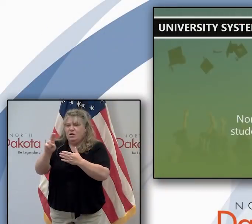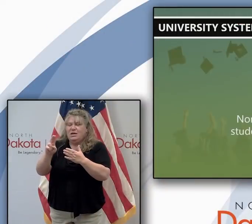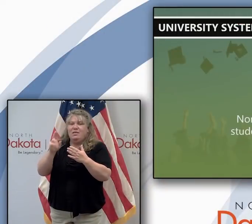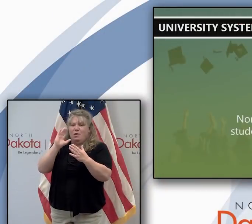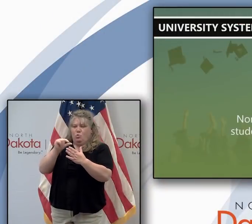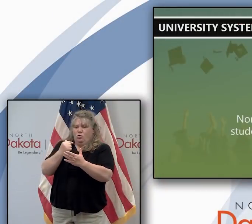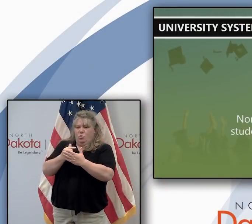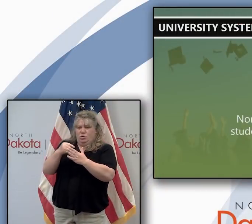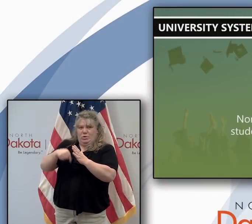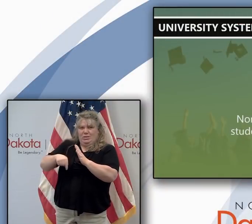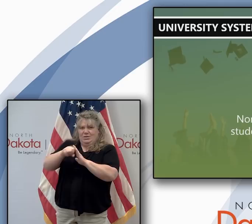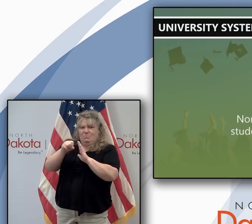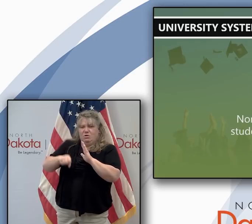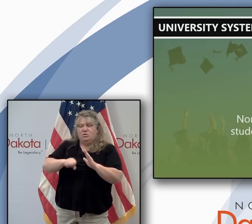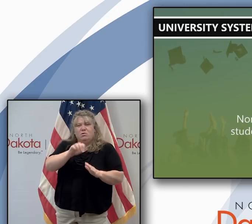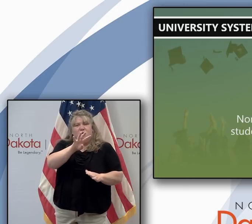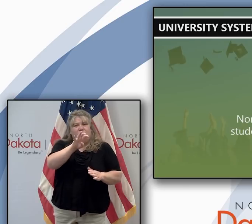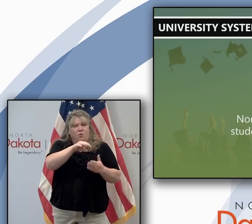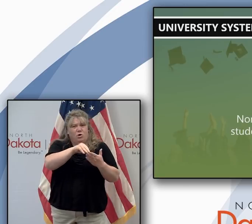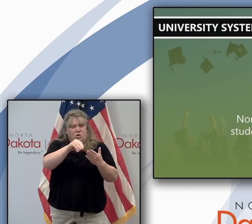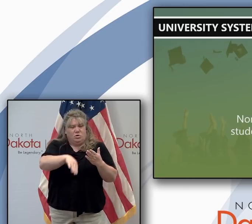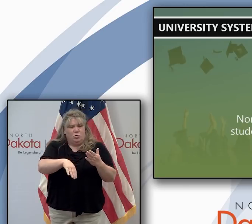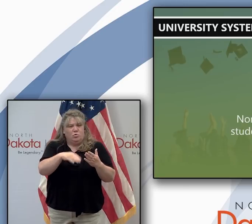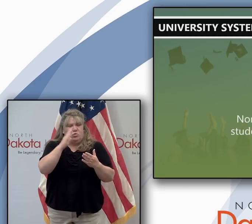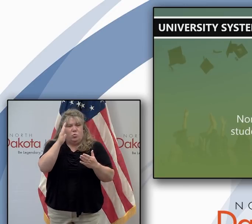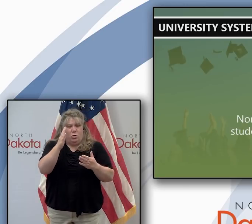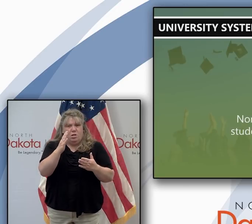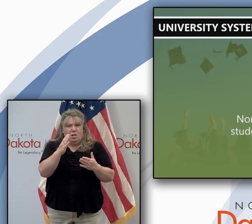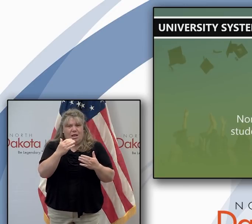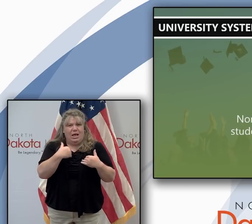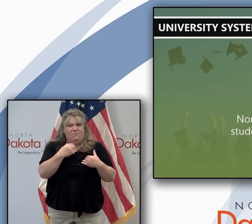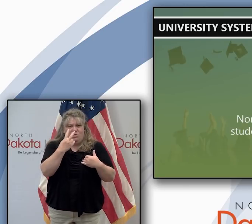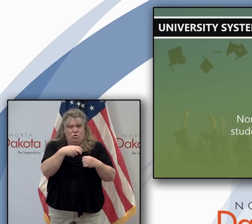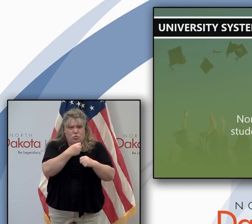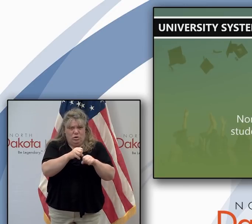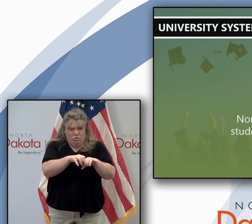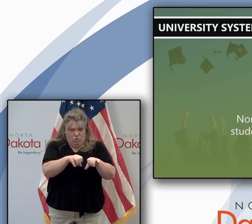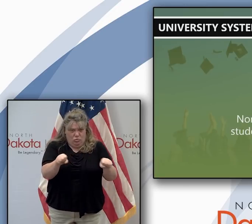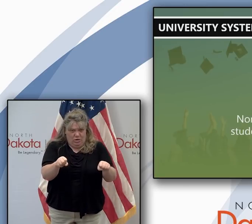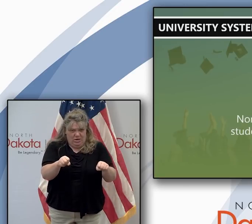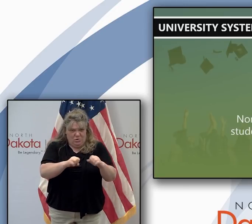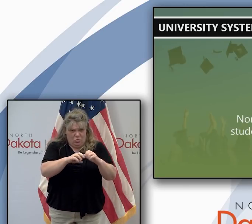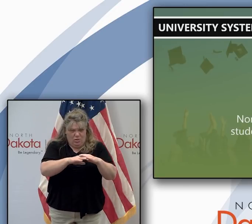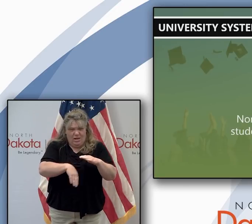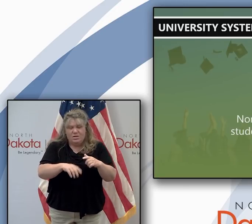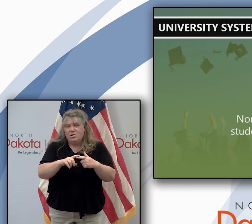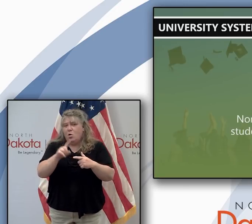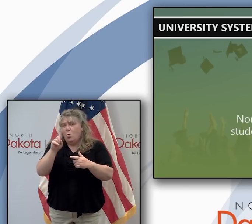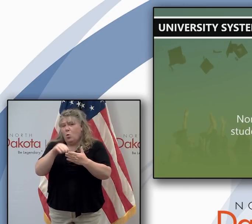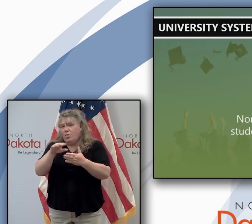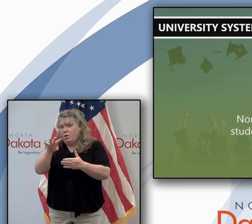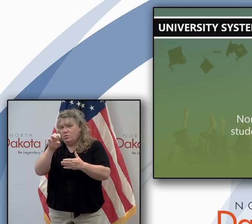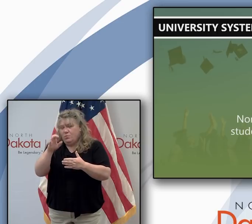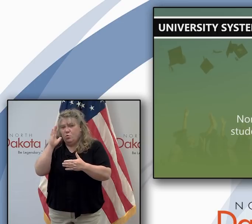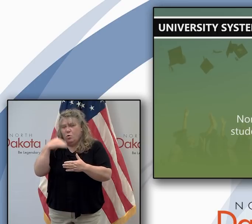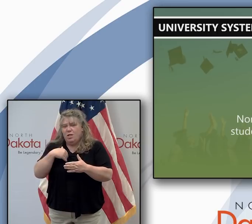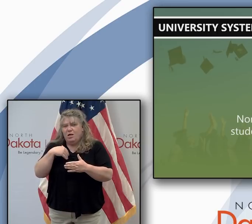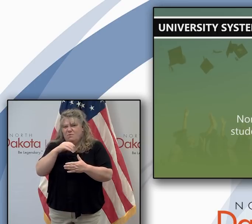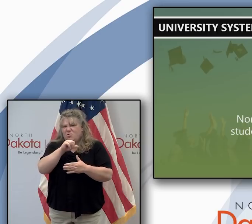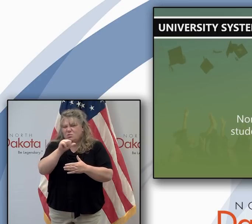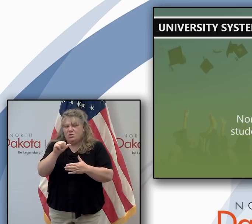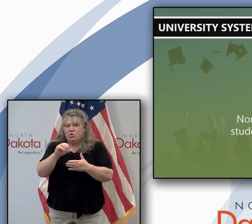this semester. 400 students will be completing degrees of 2 years or less. 1,400 will be completing associate